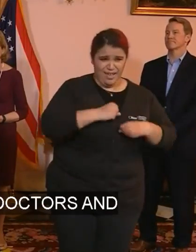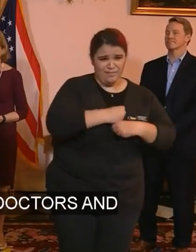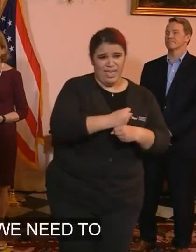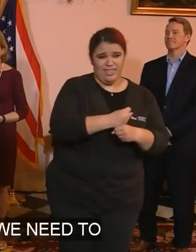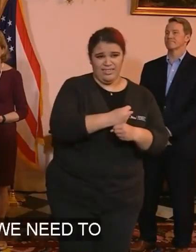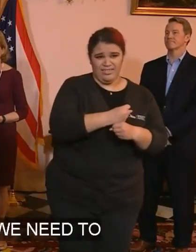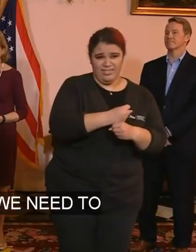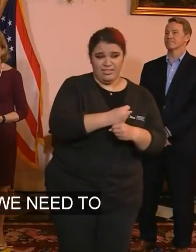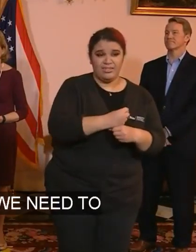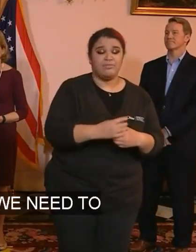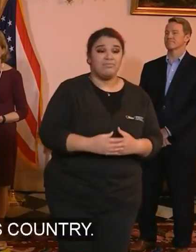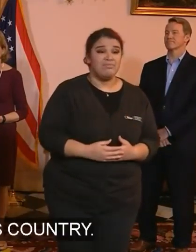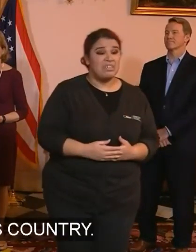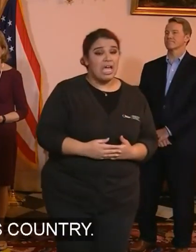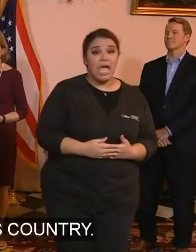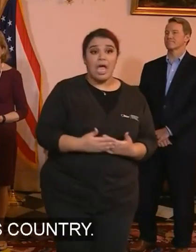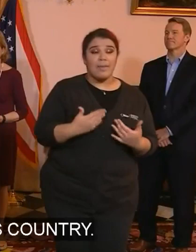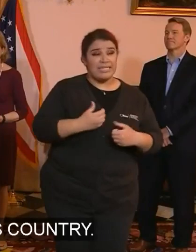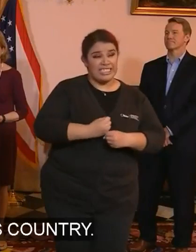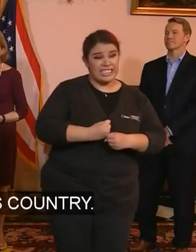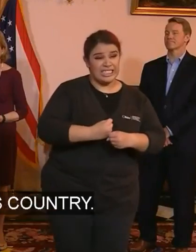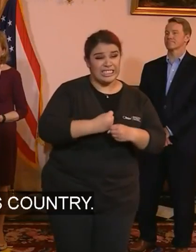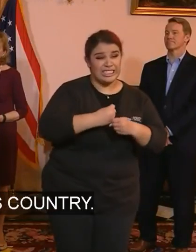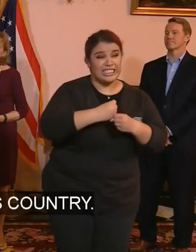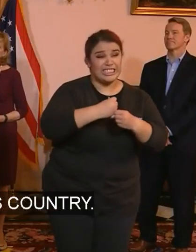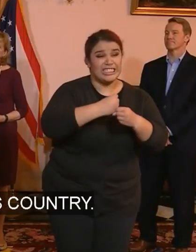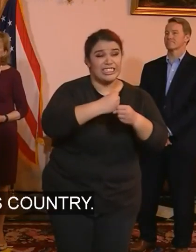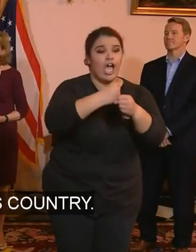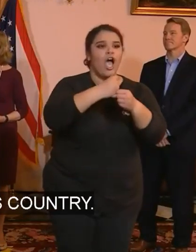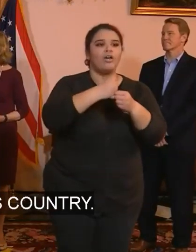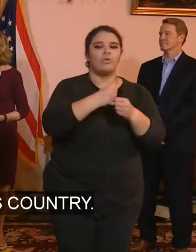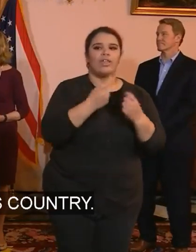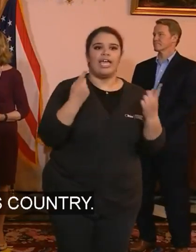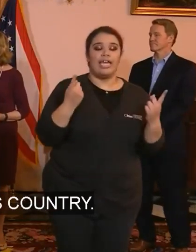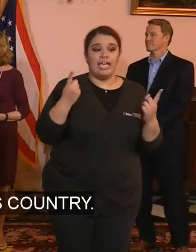case of an emergency like that. Doctor?